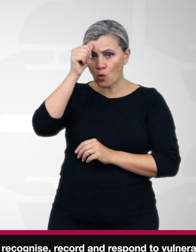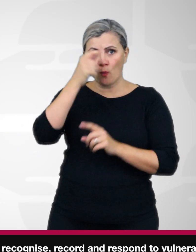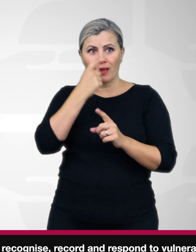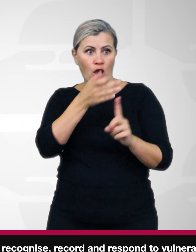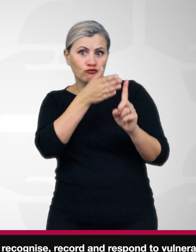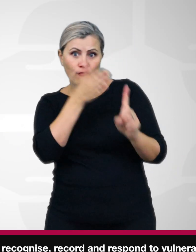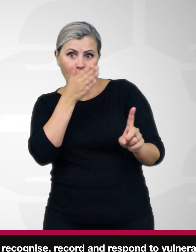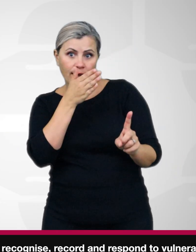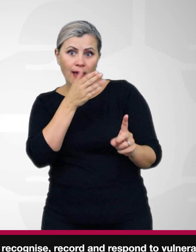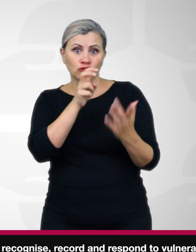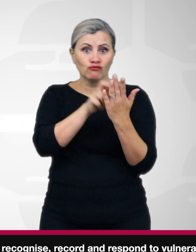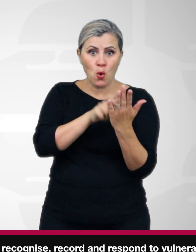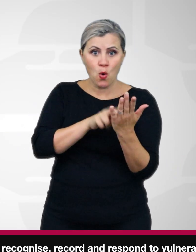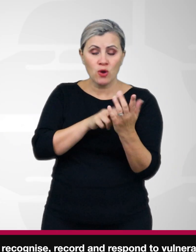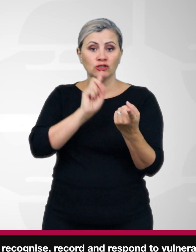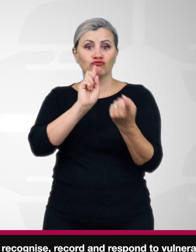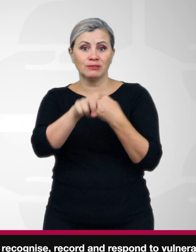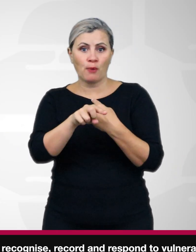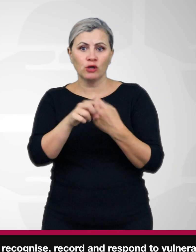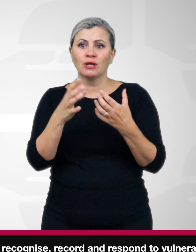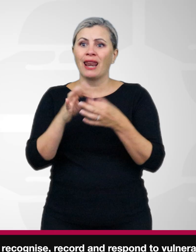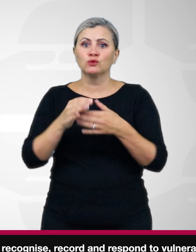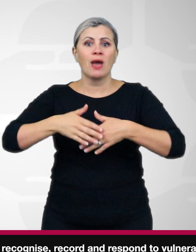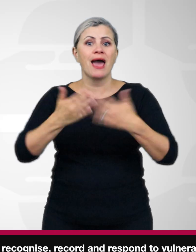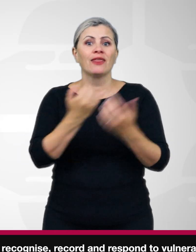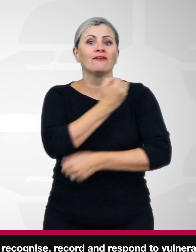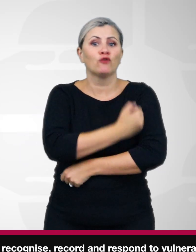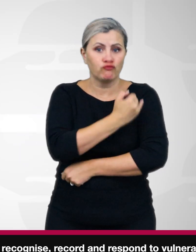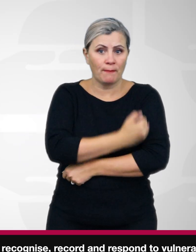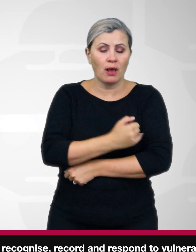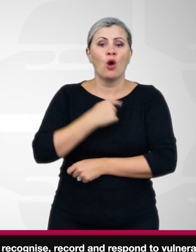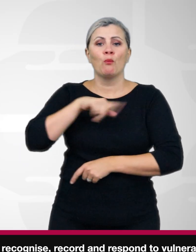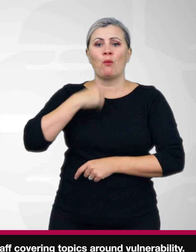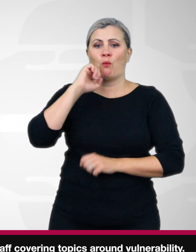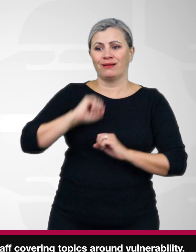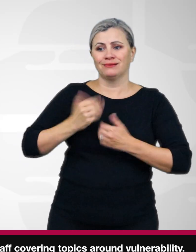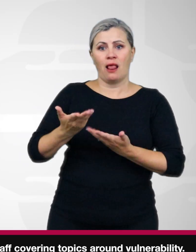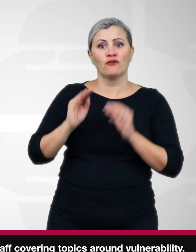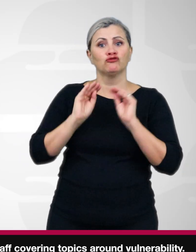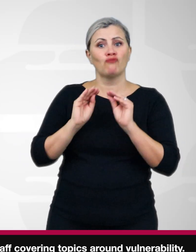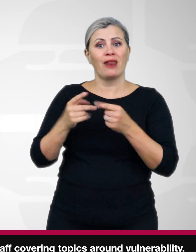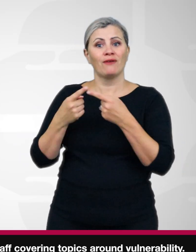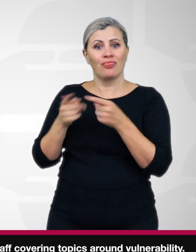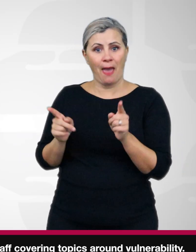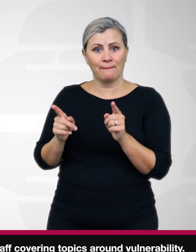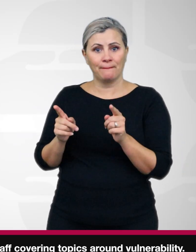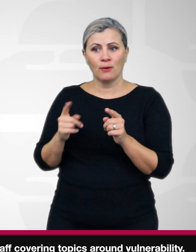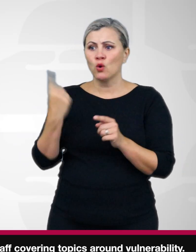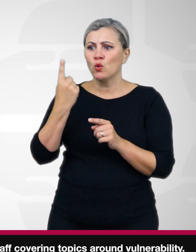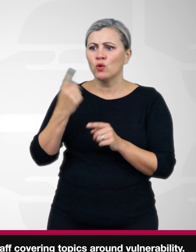record, and respond to vulnerability, We deliver training to relevant staff covering topics